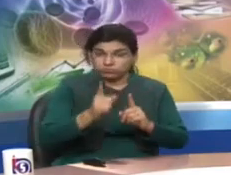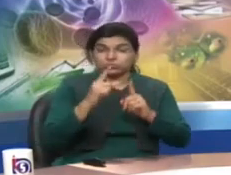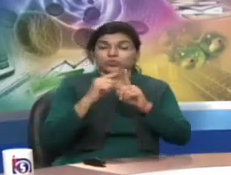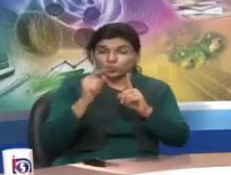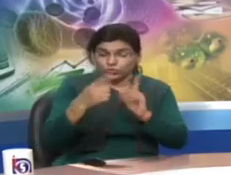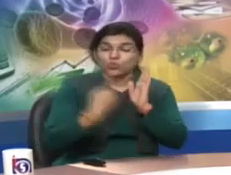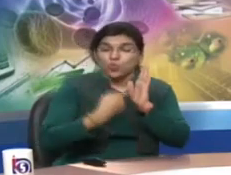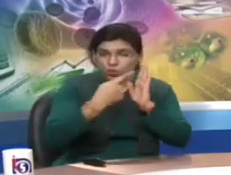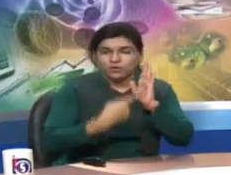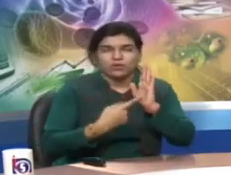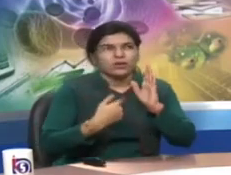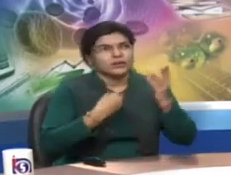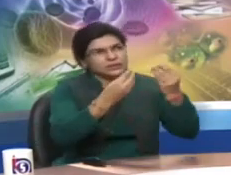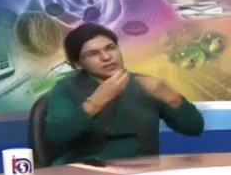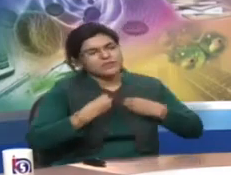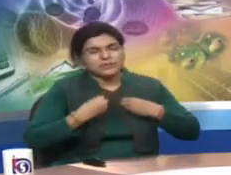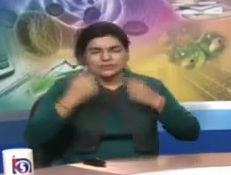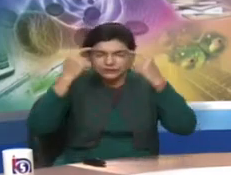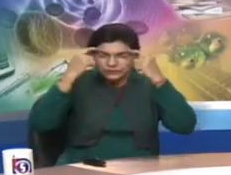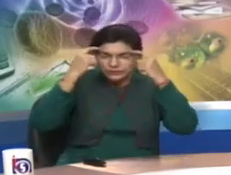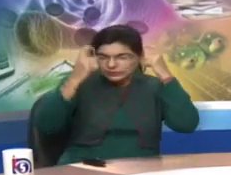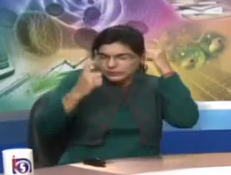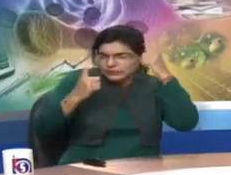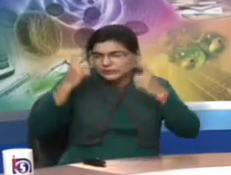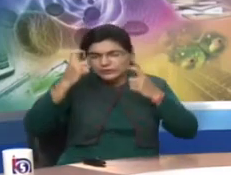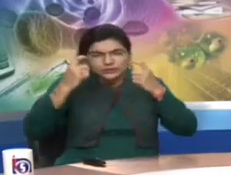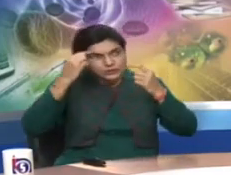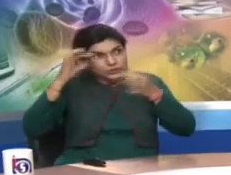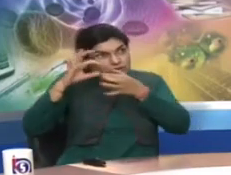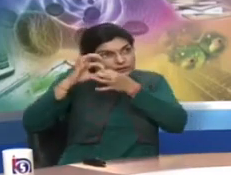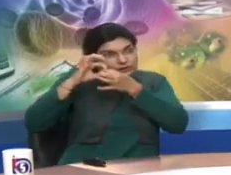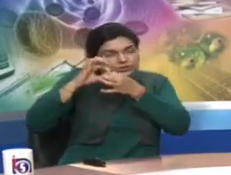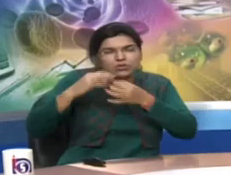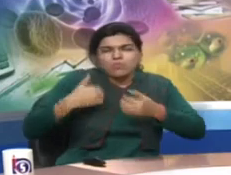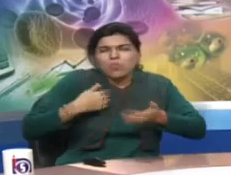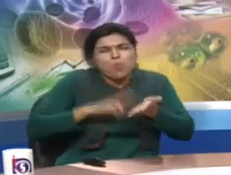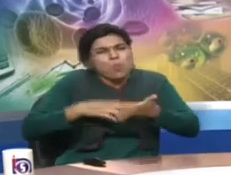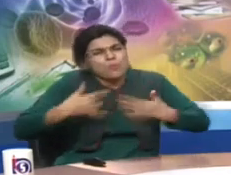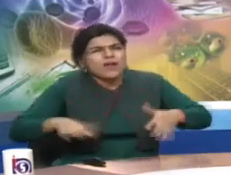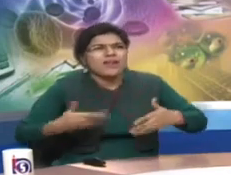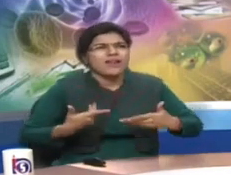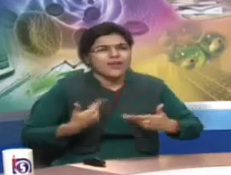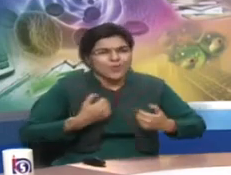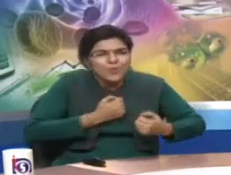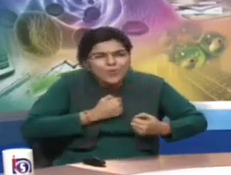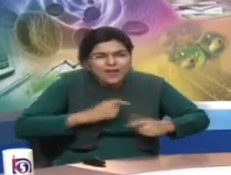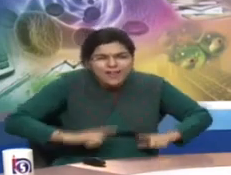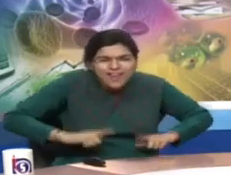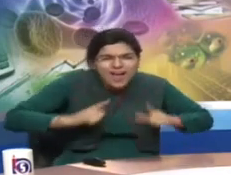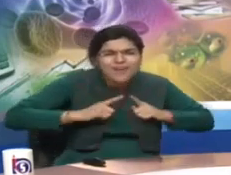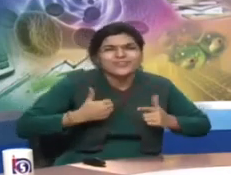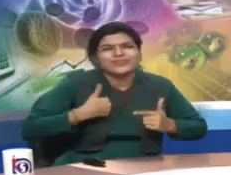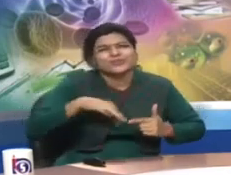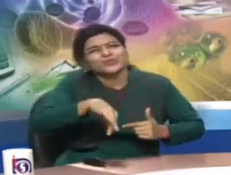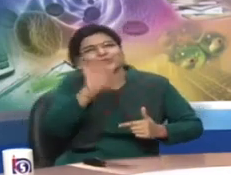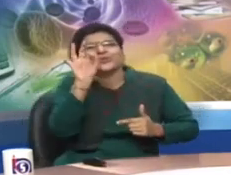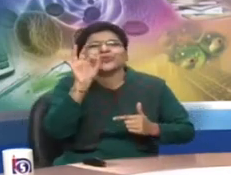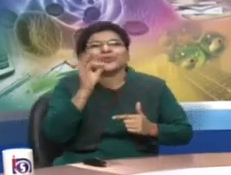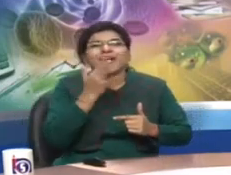You keep giving rules to me, but end of the day, does it all matter? Can I not live my